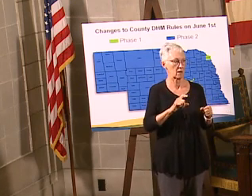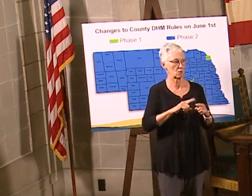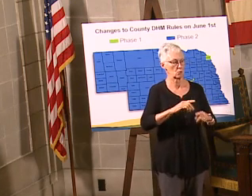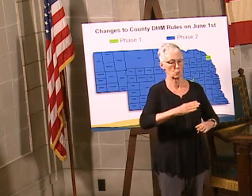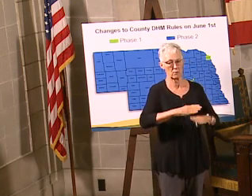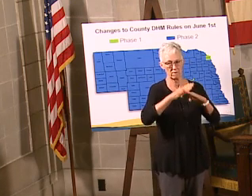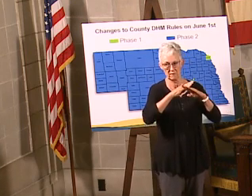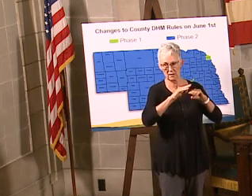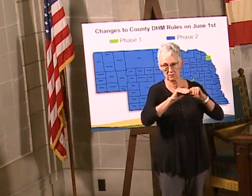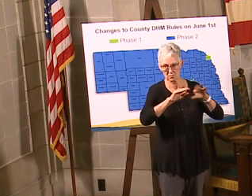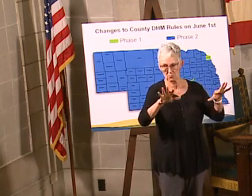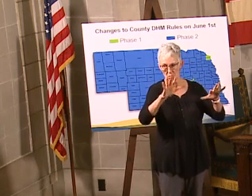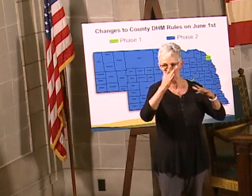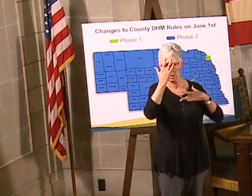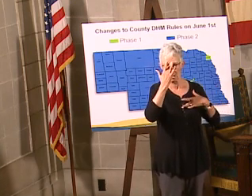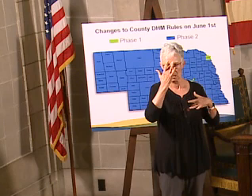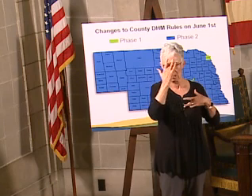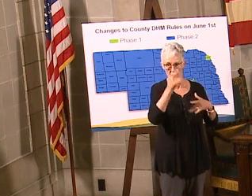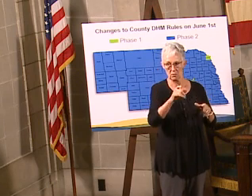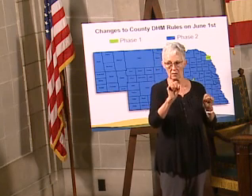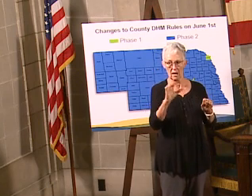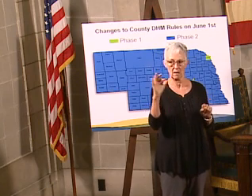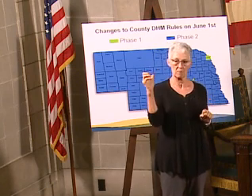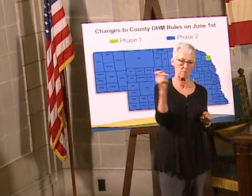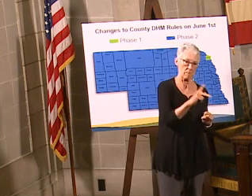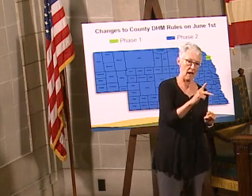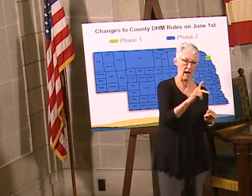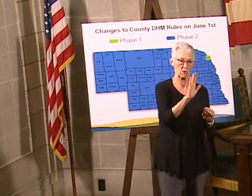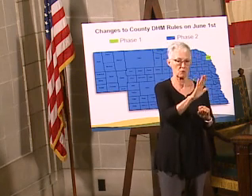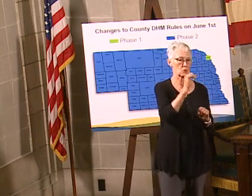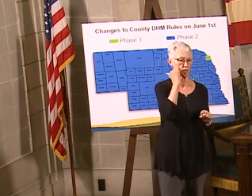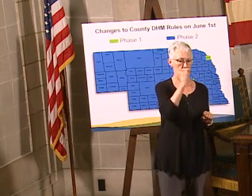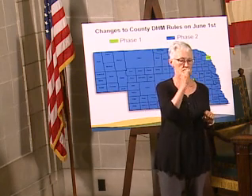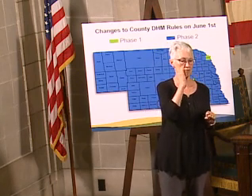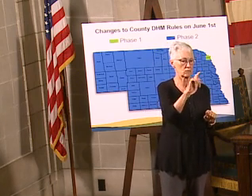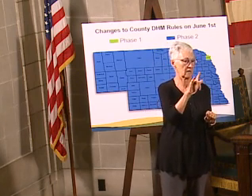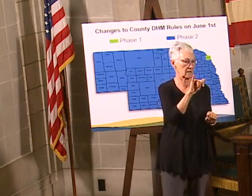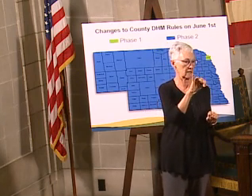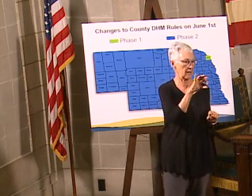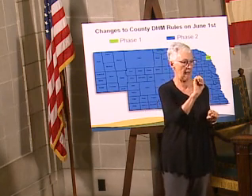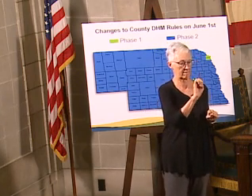you all to return to a more normal life as we all find that new normal